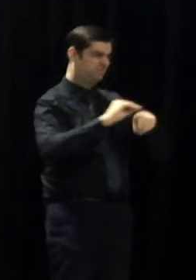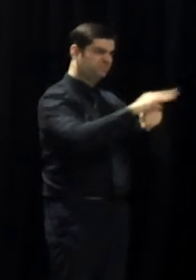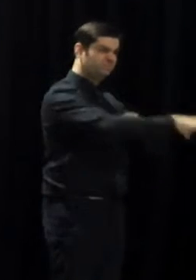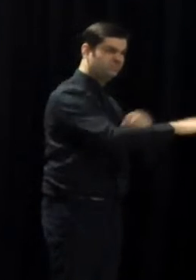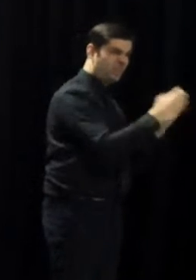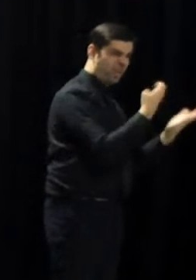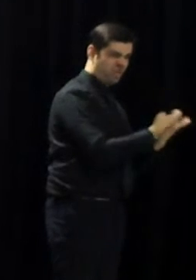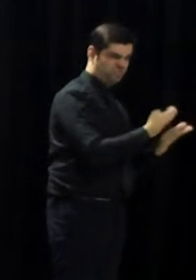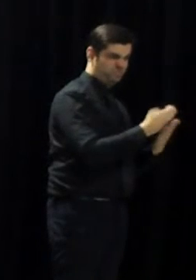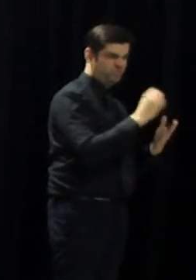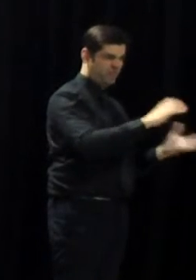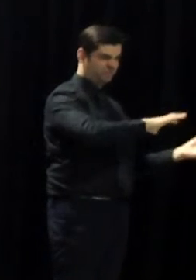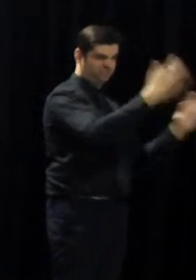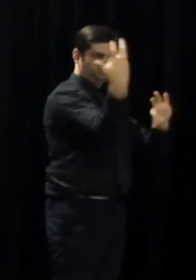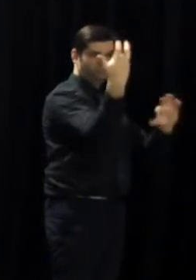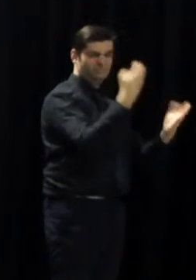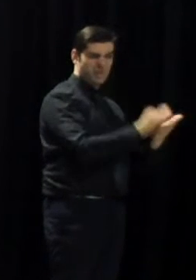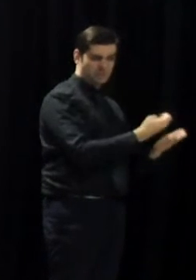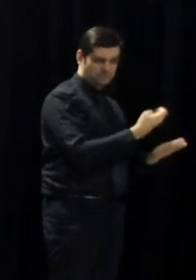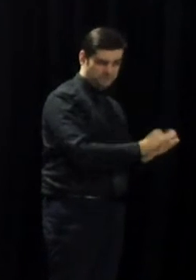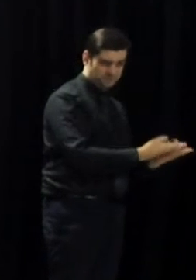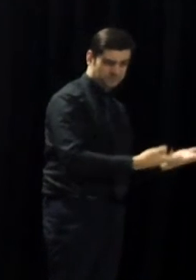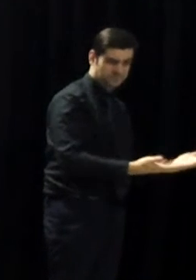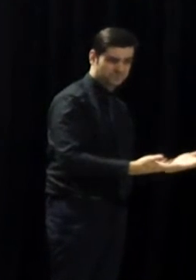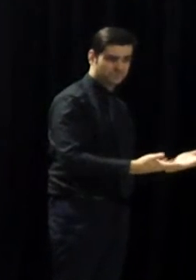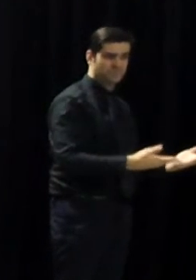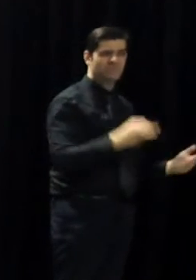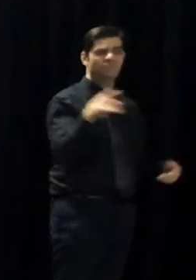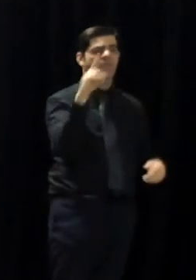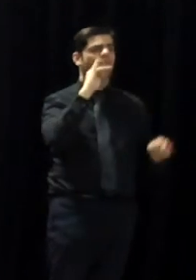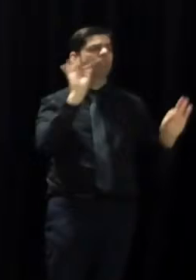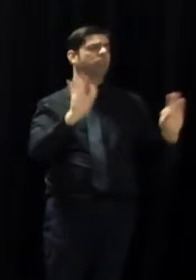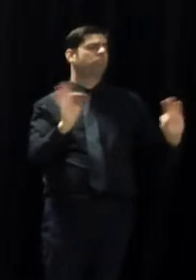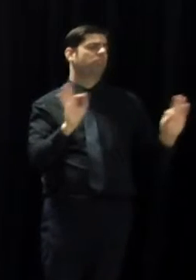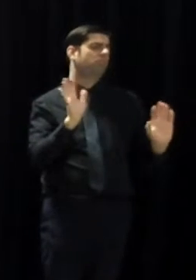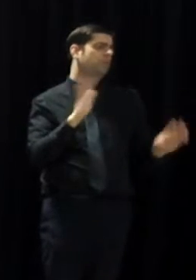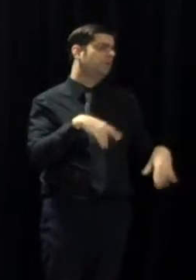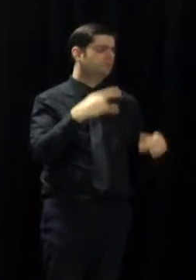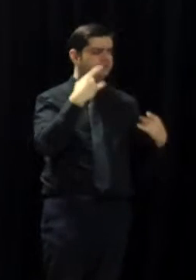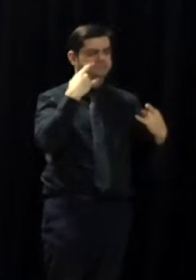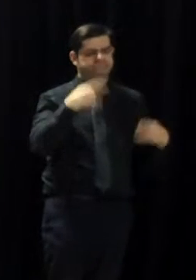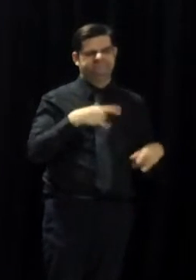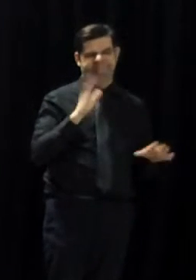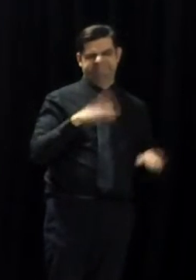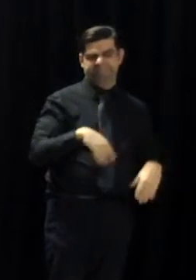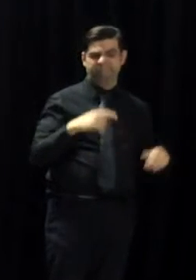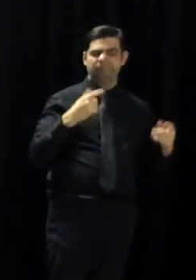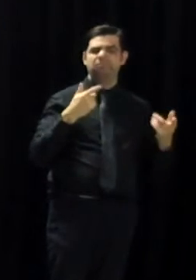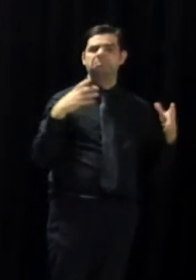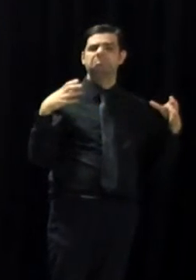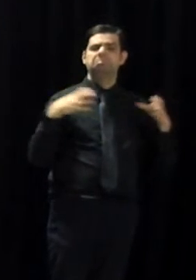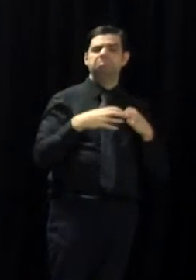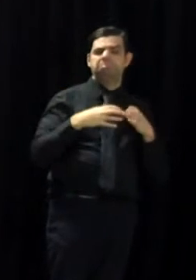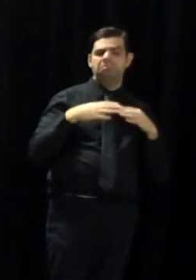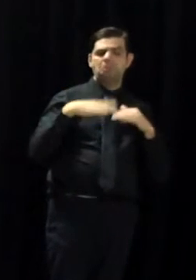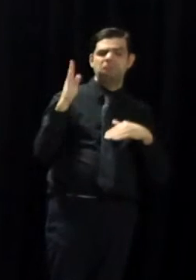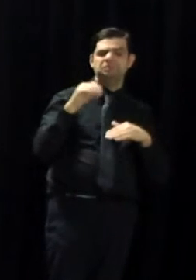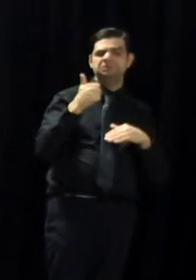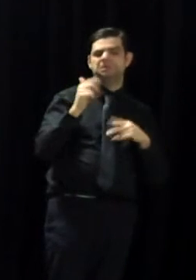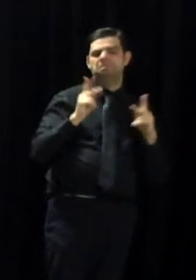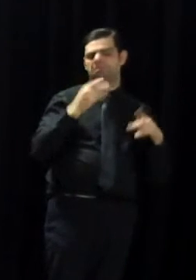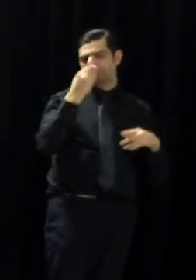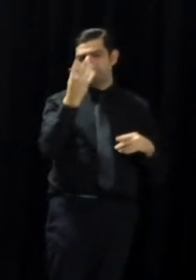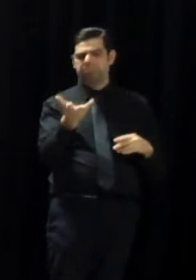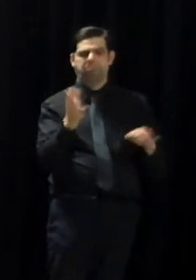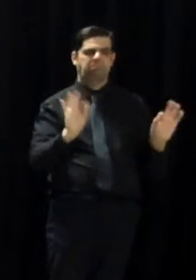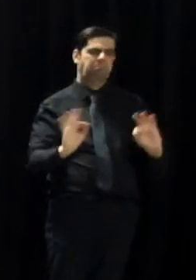hospital, nobody has an argument against restrictions. There is no argument. If you can't treat your sick, there's no argument. You